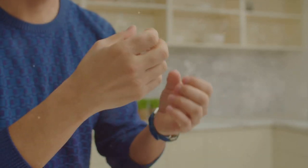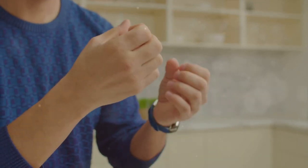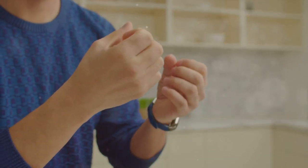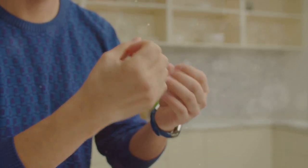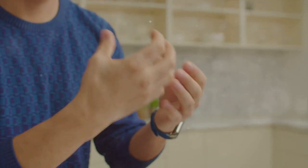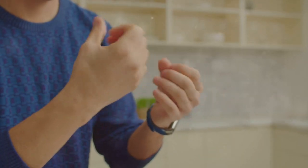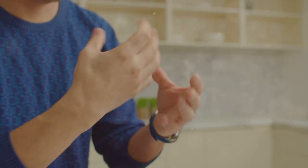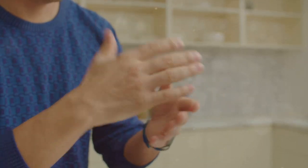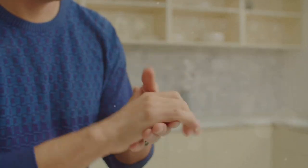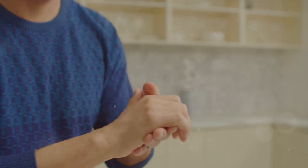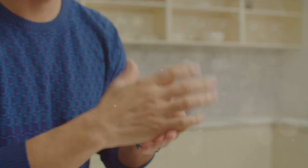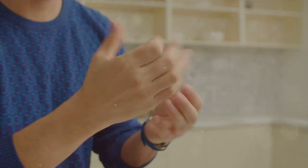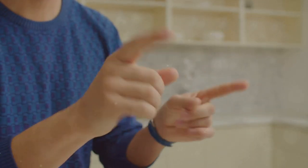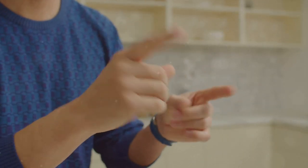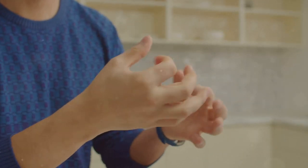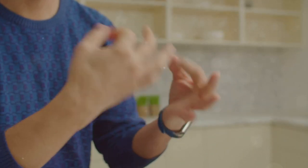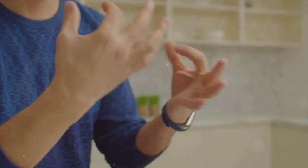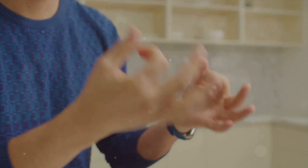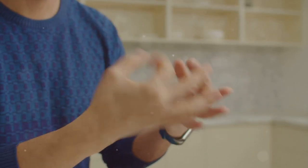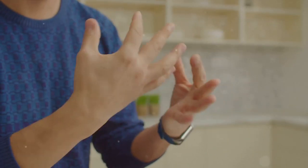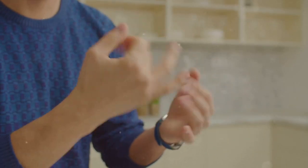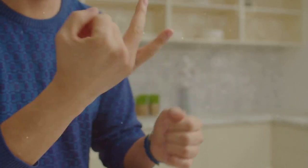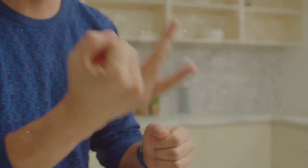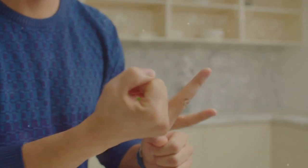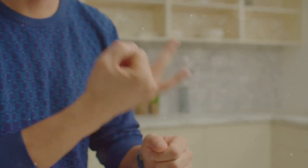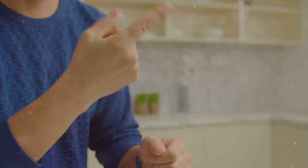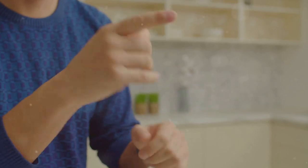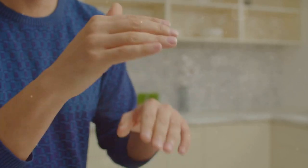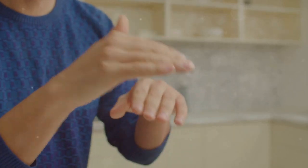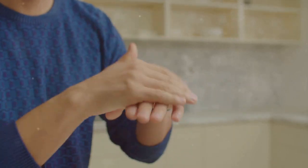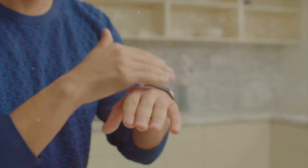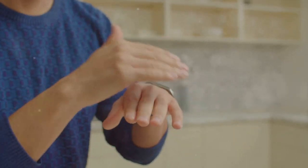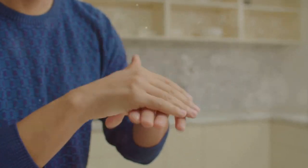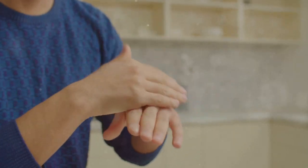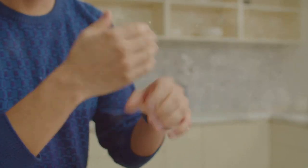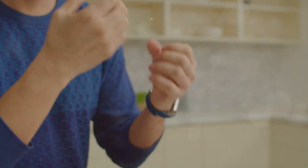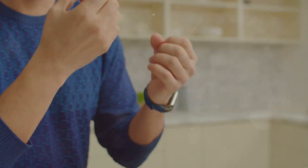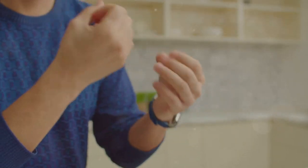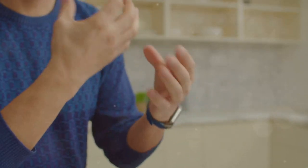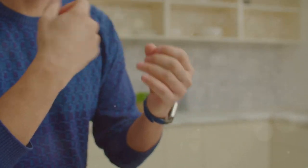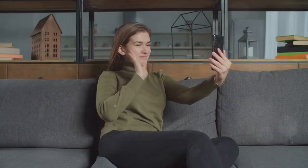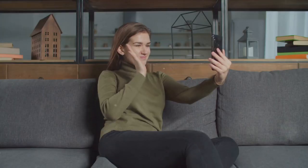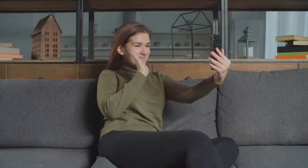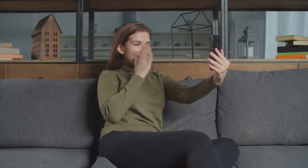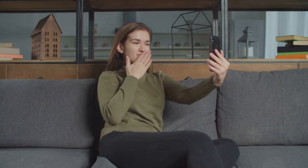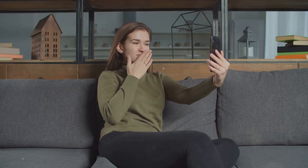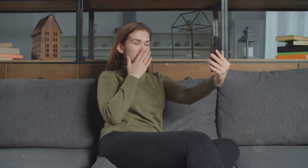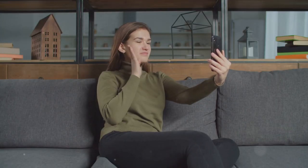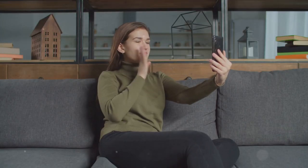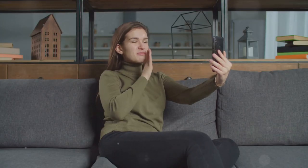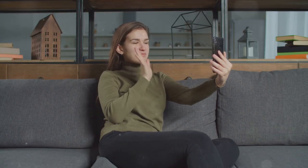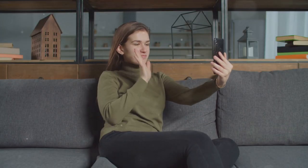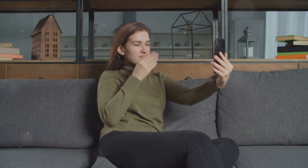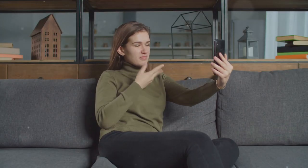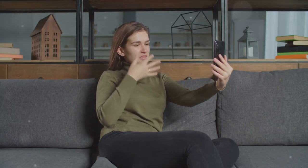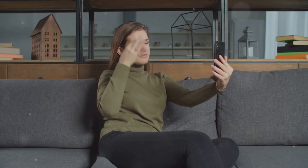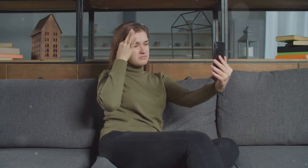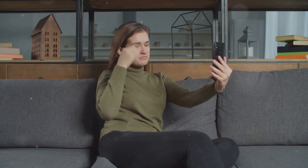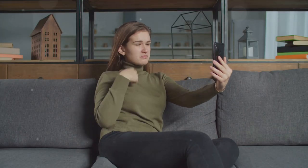They can serve as a road map, guiding the conversation and helping everyone stay on the same page. In the end, the goal of a Deaf Interpreter is to